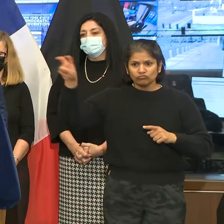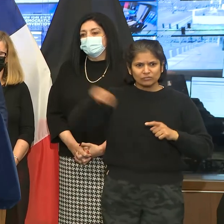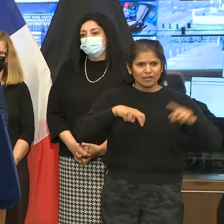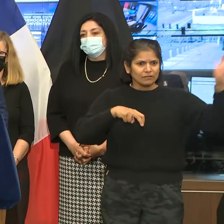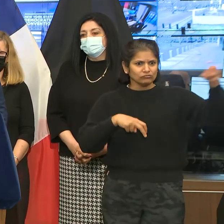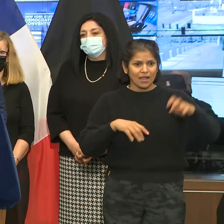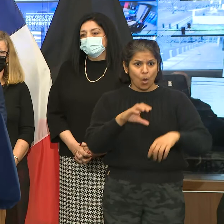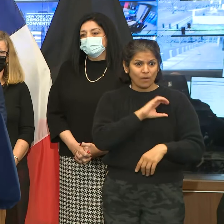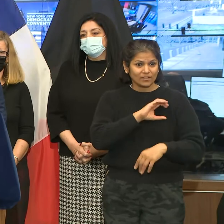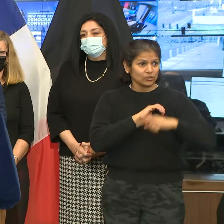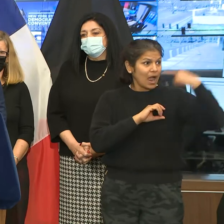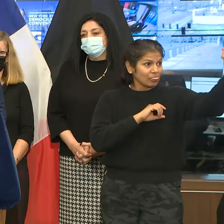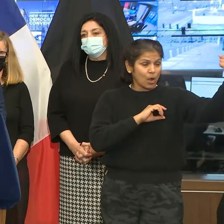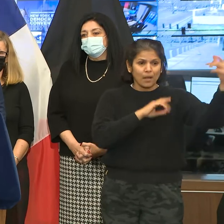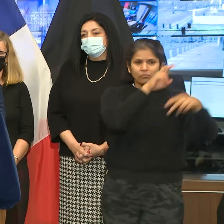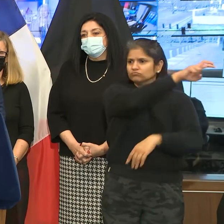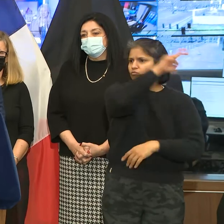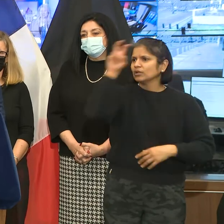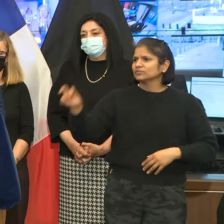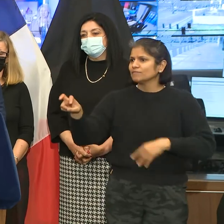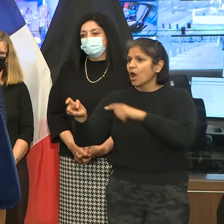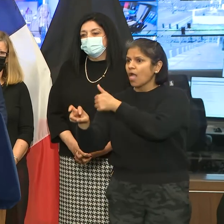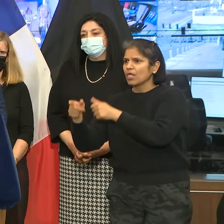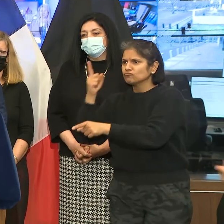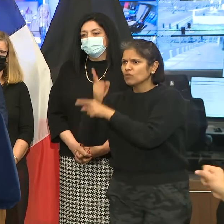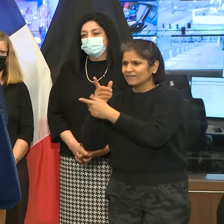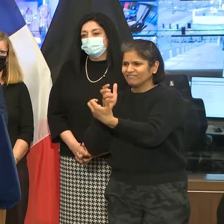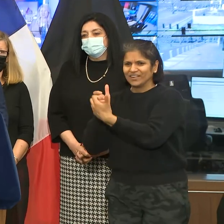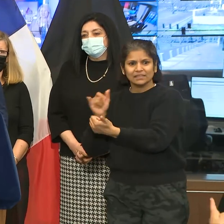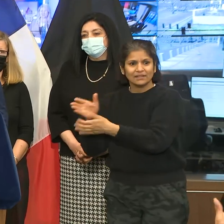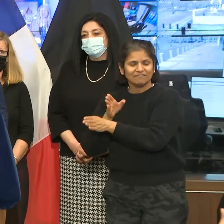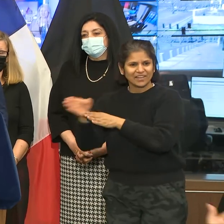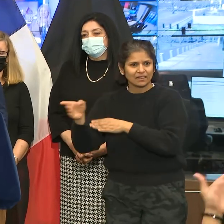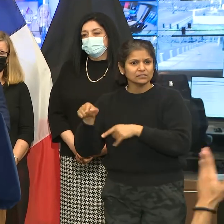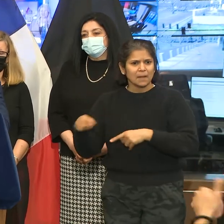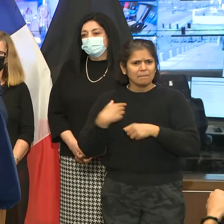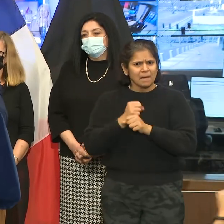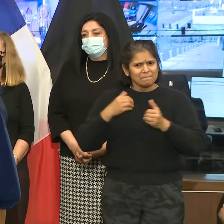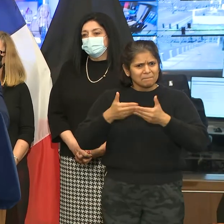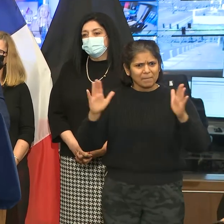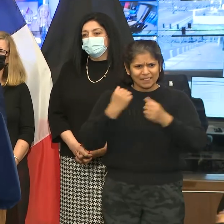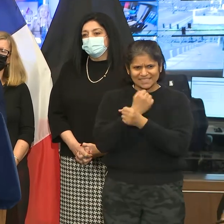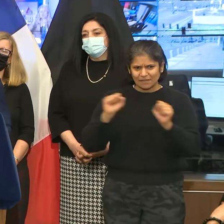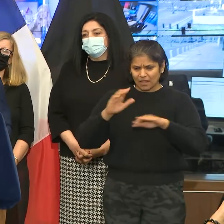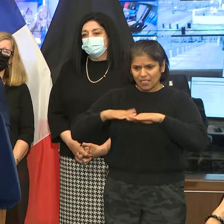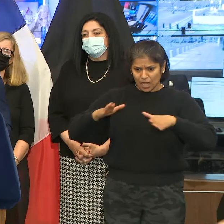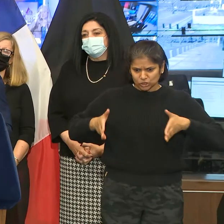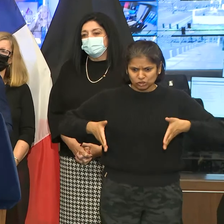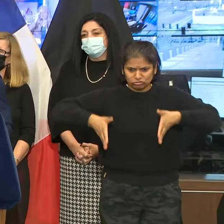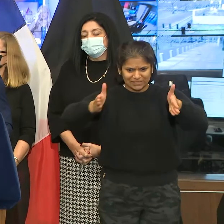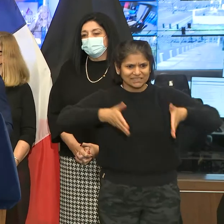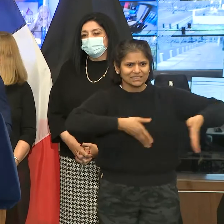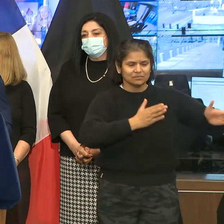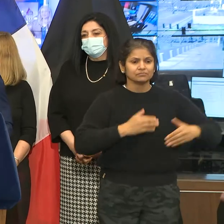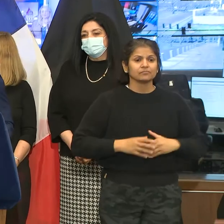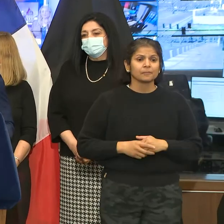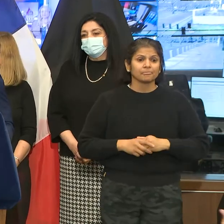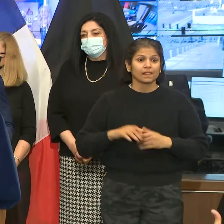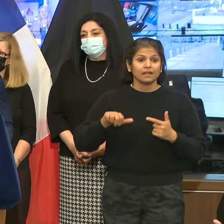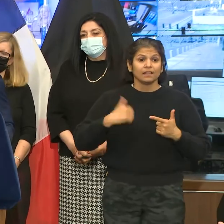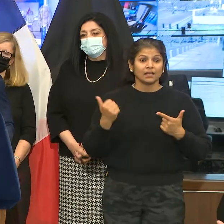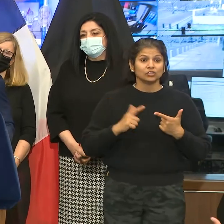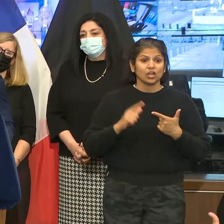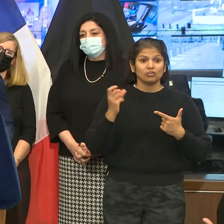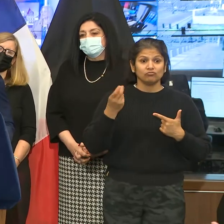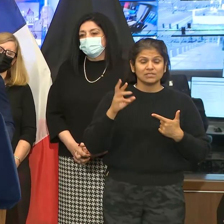of those who are going to do actual public safety on the streets. Thank you, Mr. Mayor. While we were speaking about